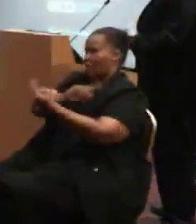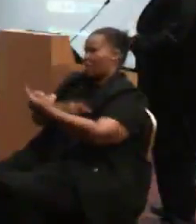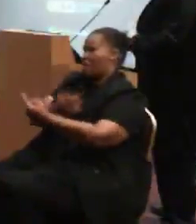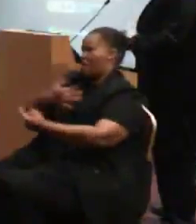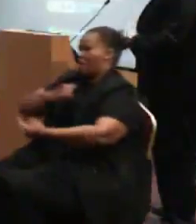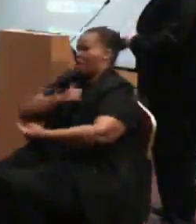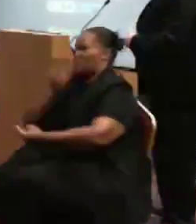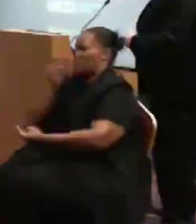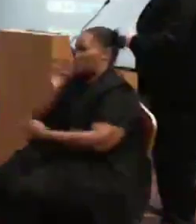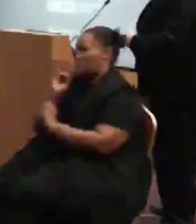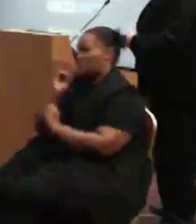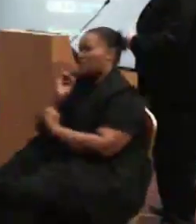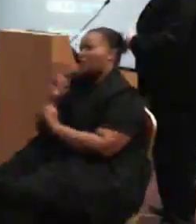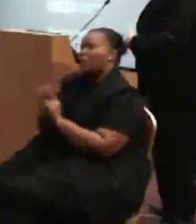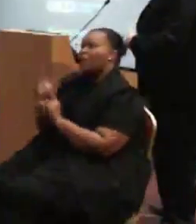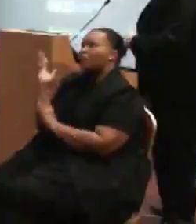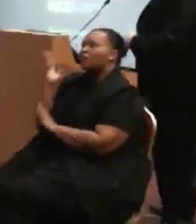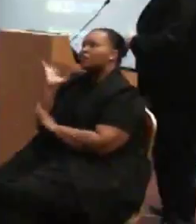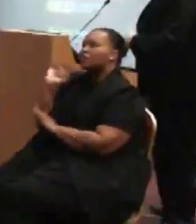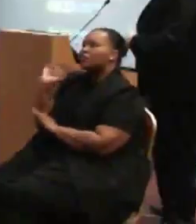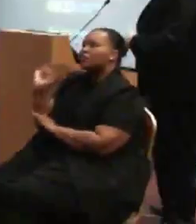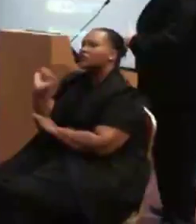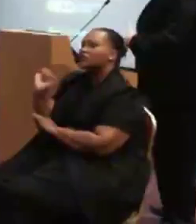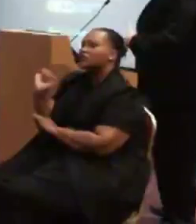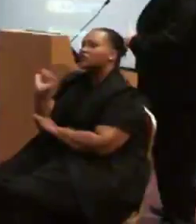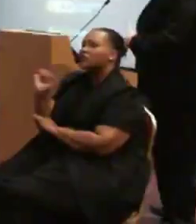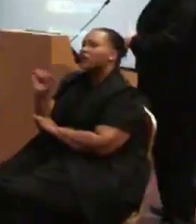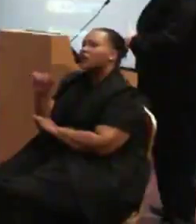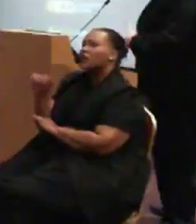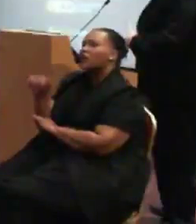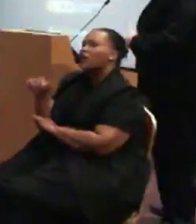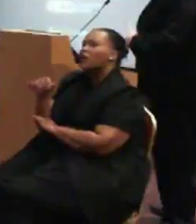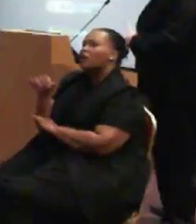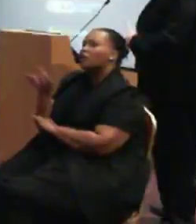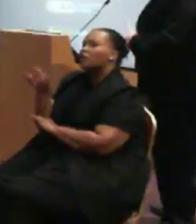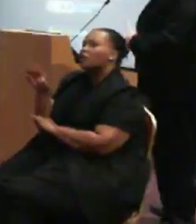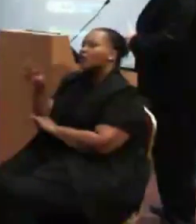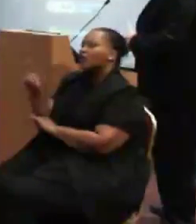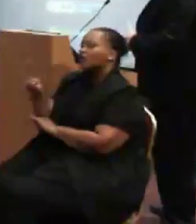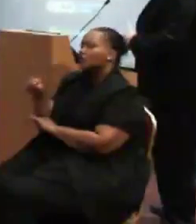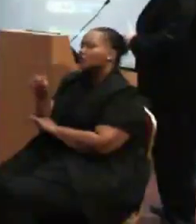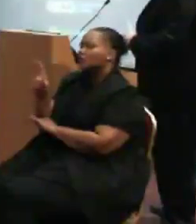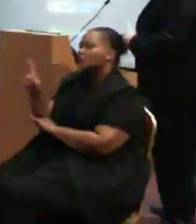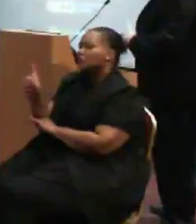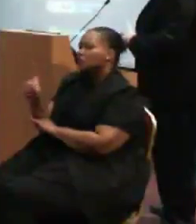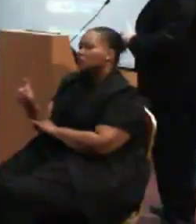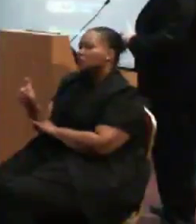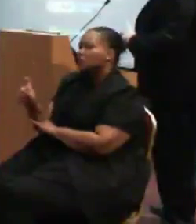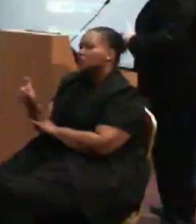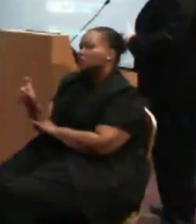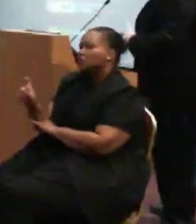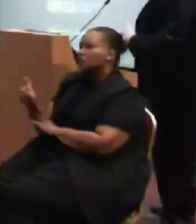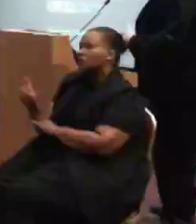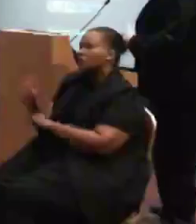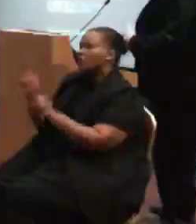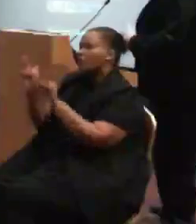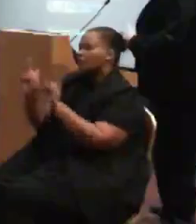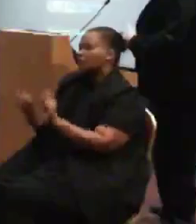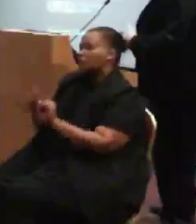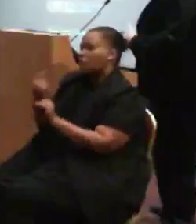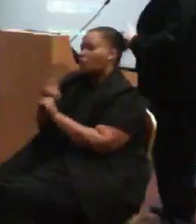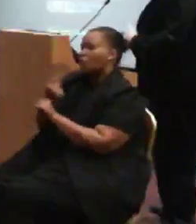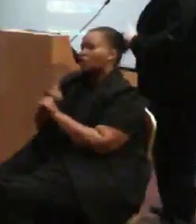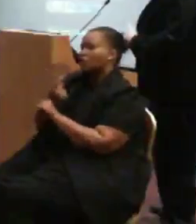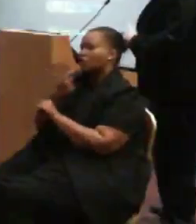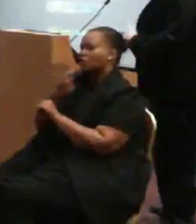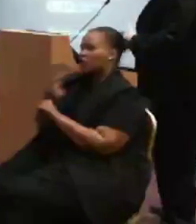in your presentation, you did not touch on the question that we were asking Eskom, the one where Eskom keeps saying that the